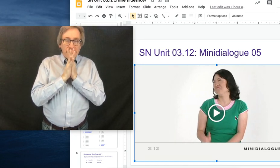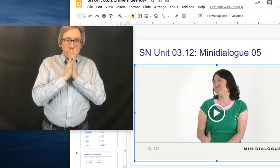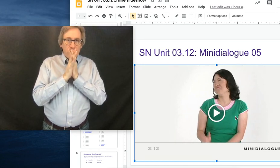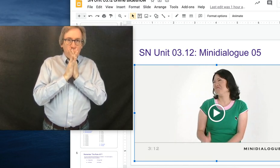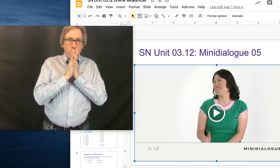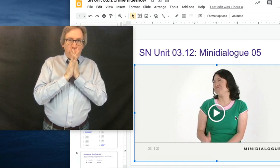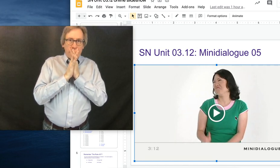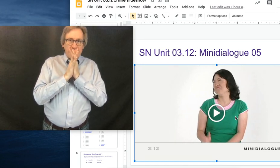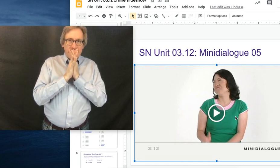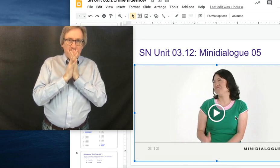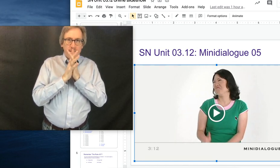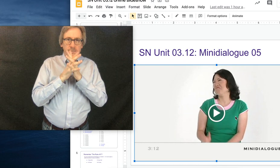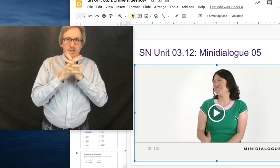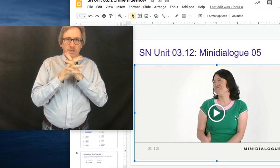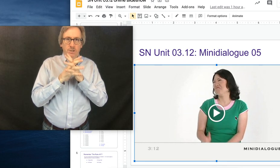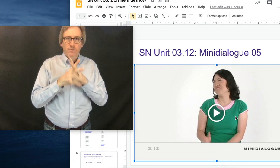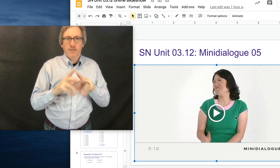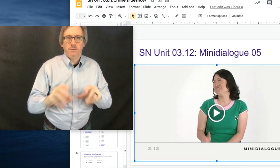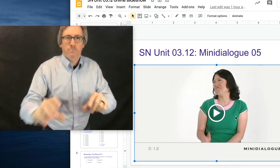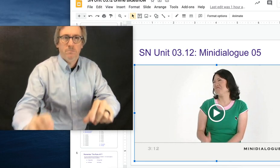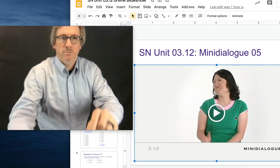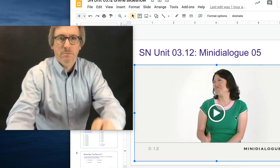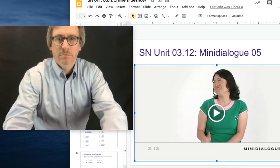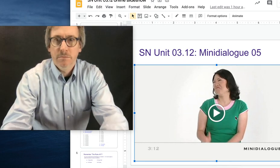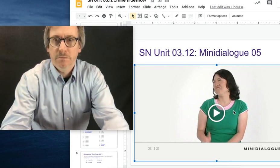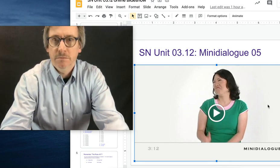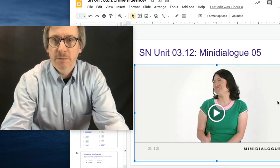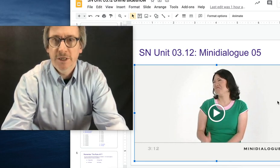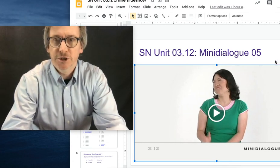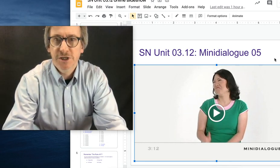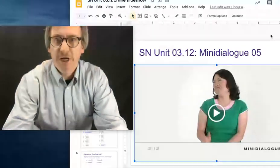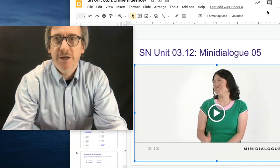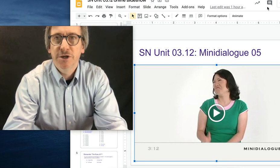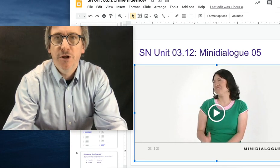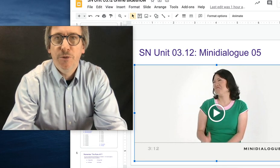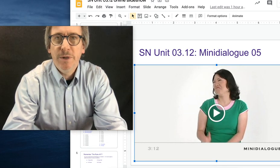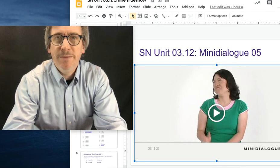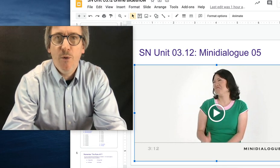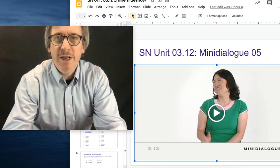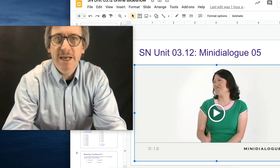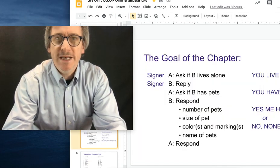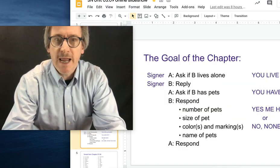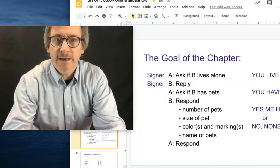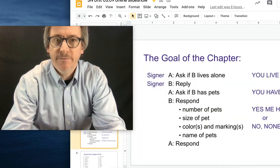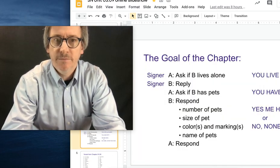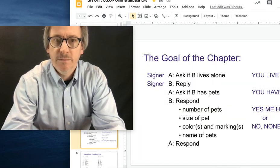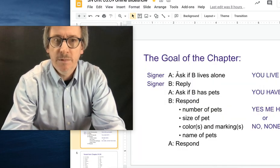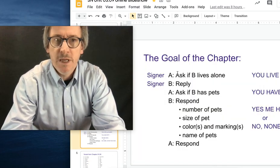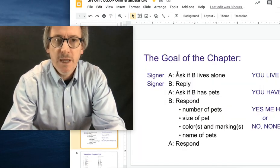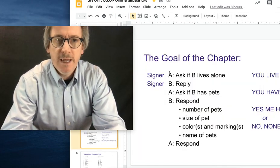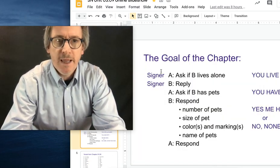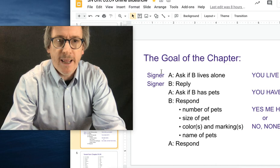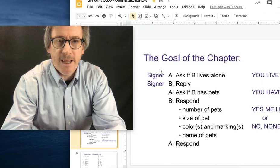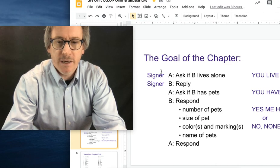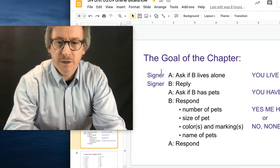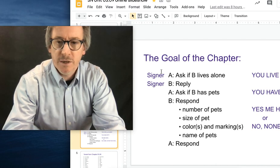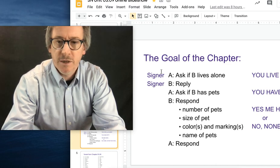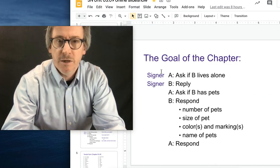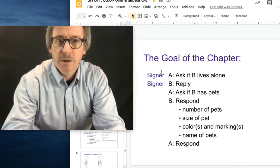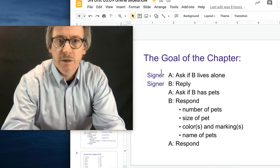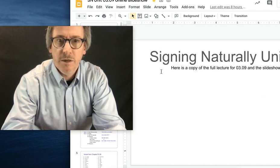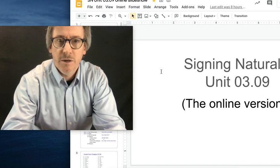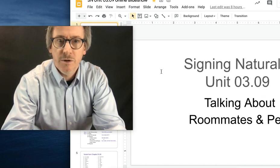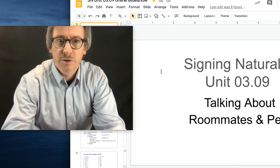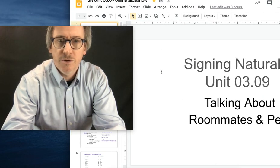Okay, so this is unit, it just changed, 3.9. And